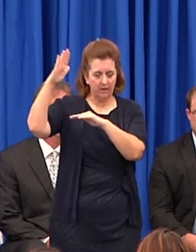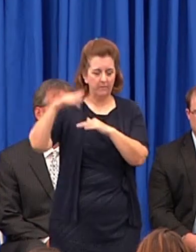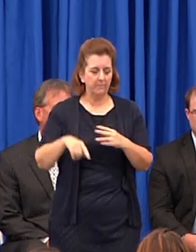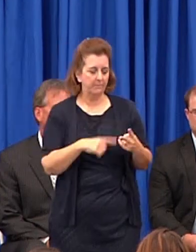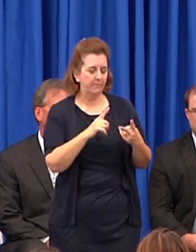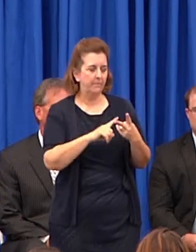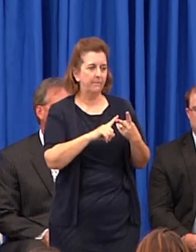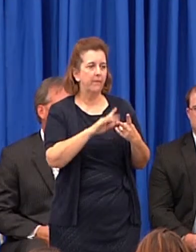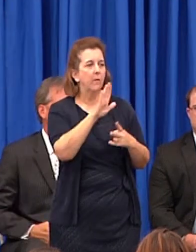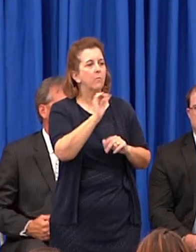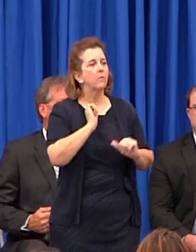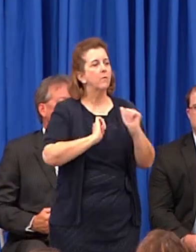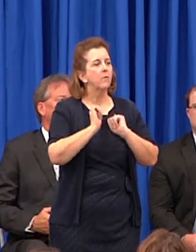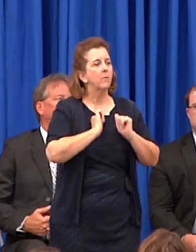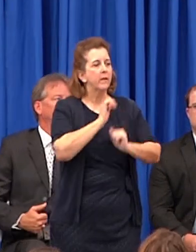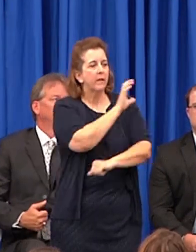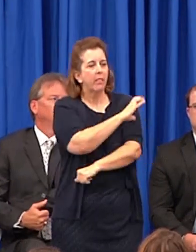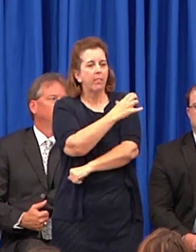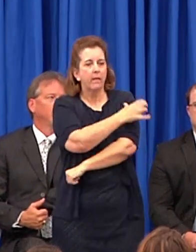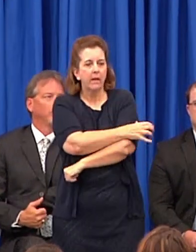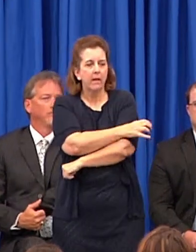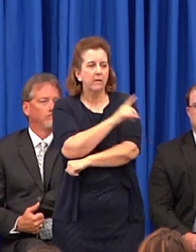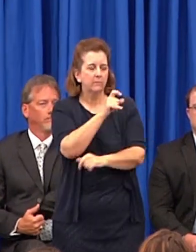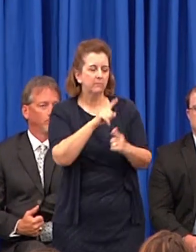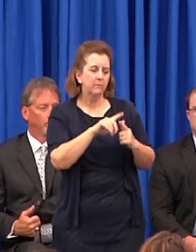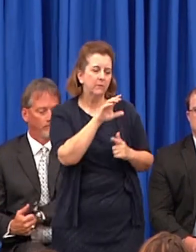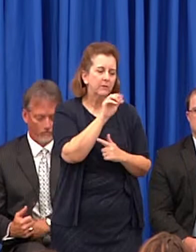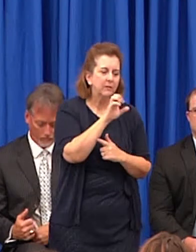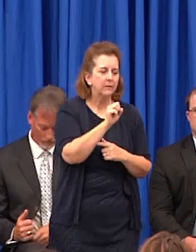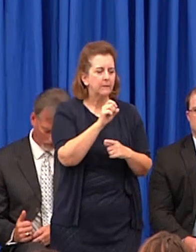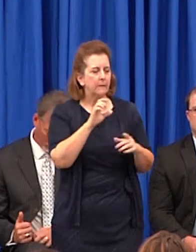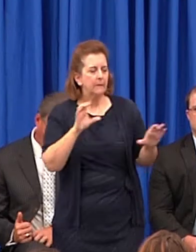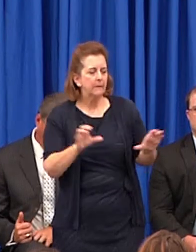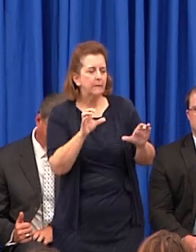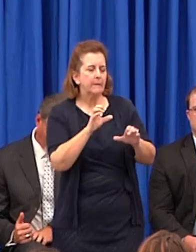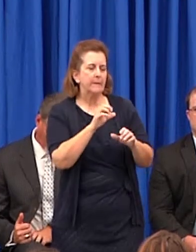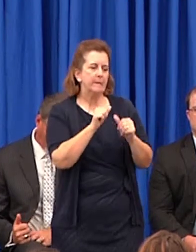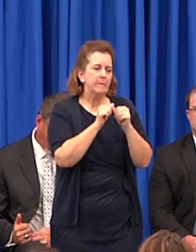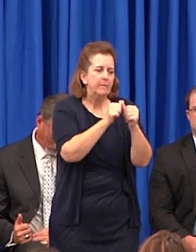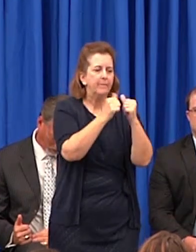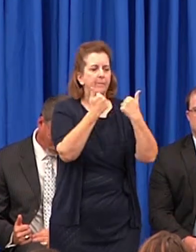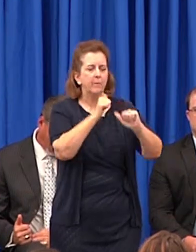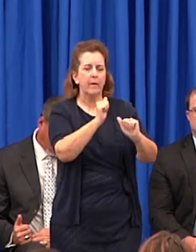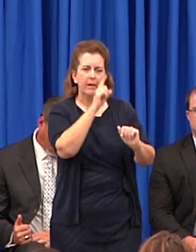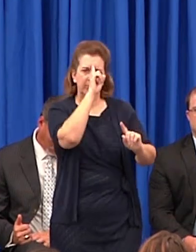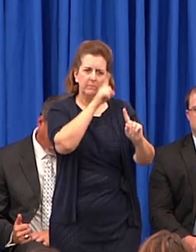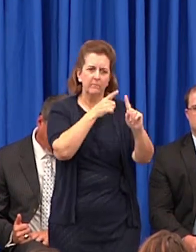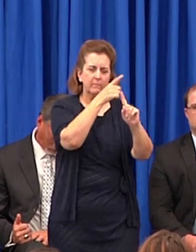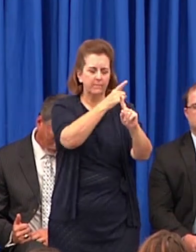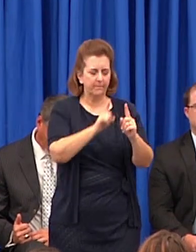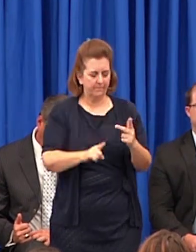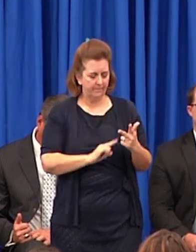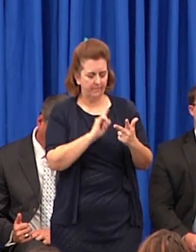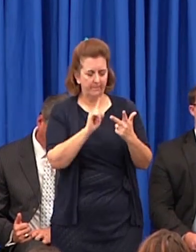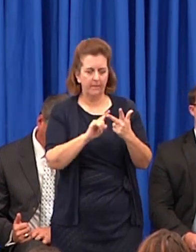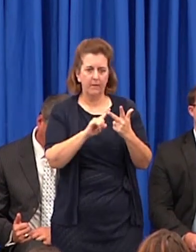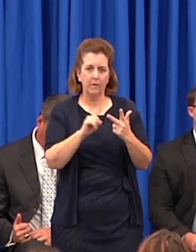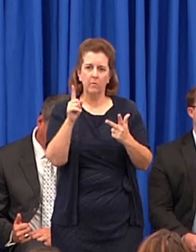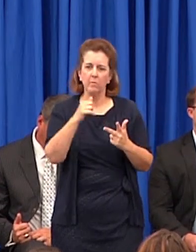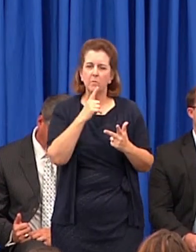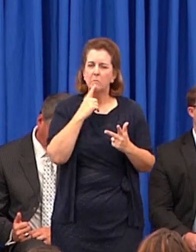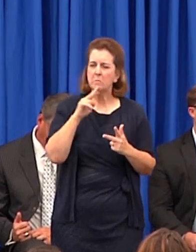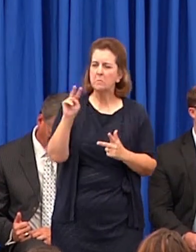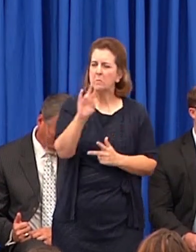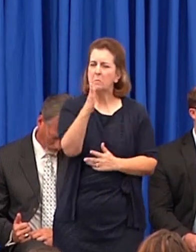displaying caring, compassion, and a striving for excellence in nursing care. The potential for making a worthwhile contribution